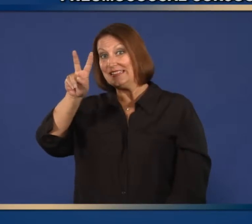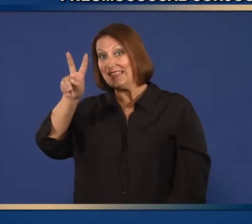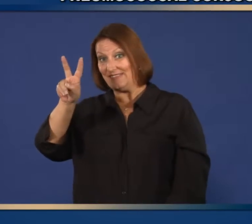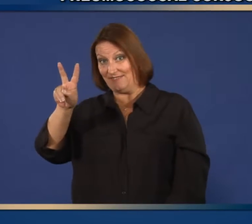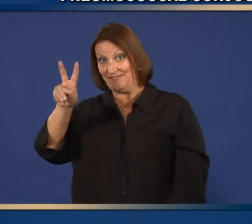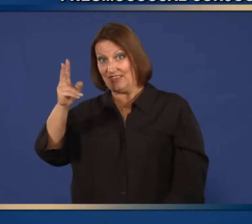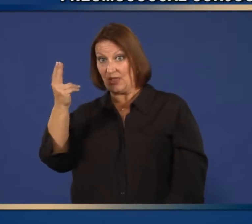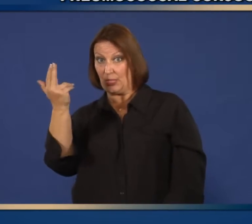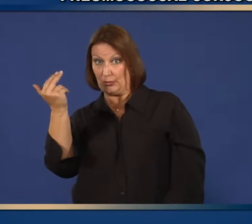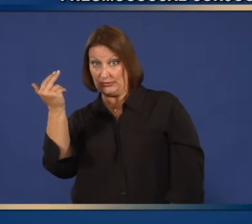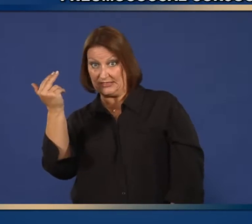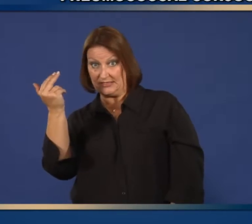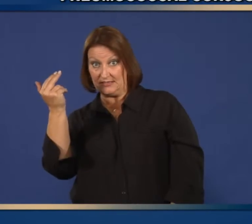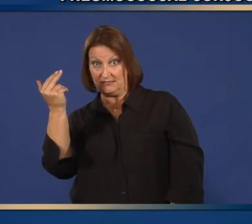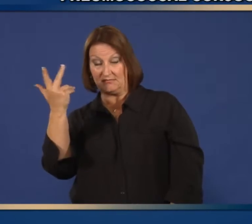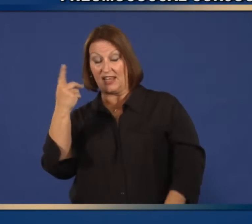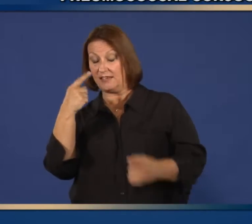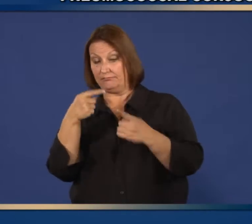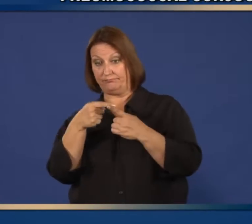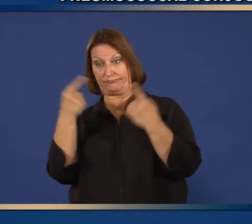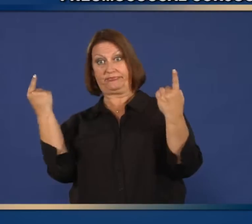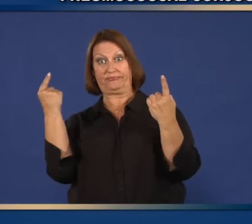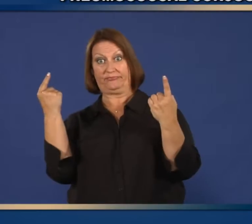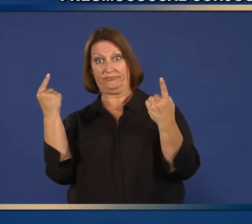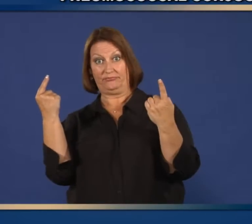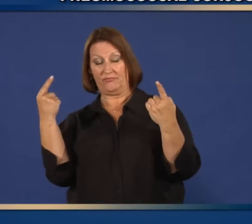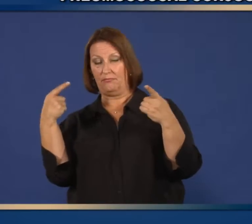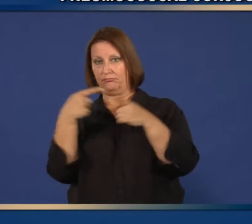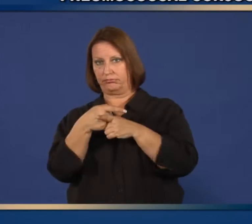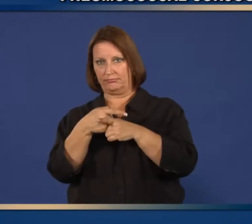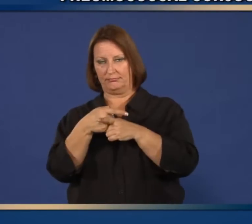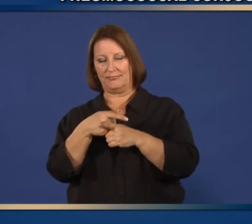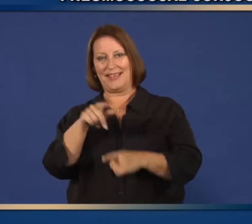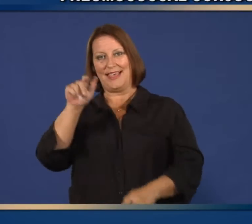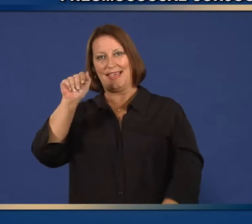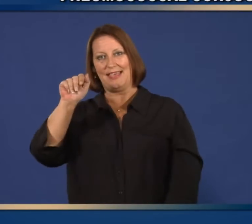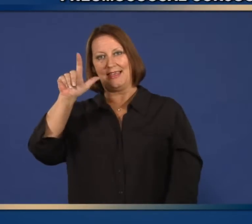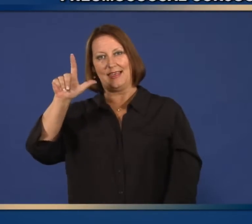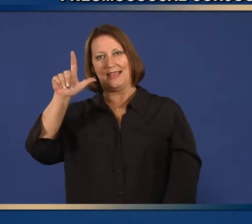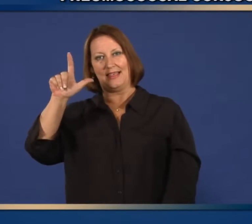reaction to a previous dose of this vaccine,